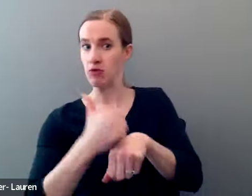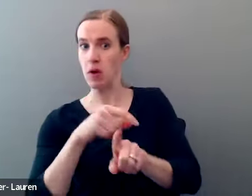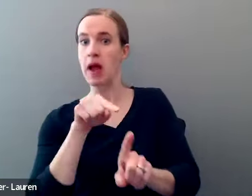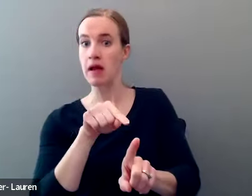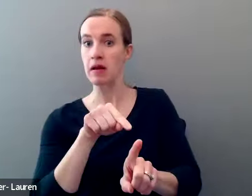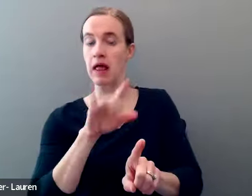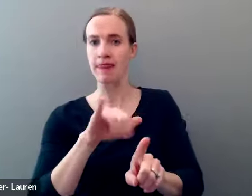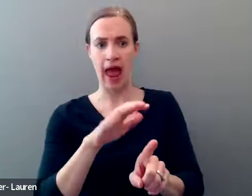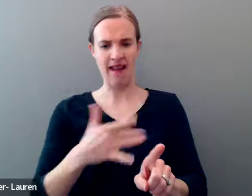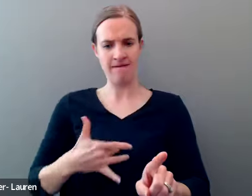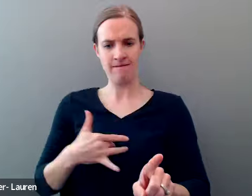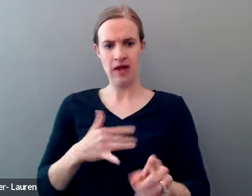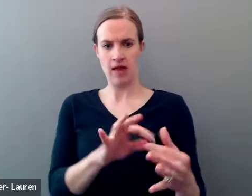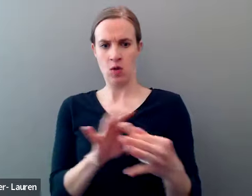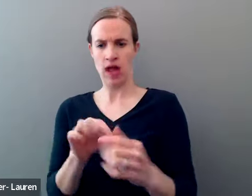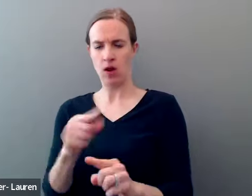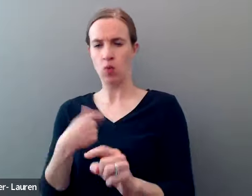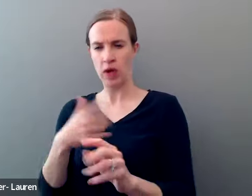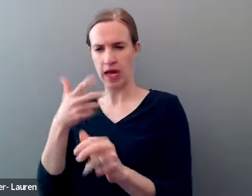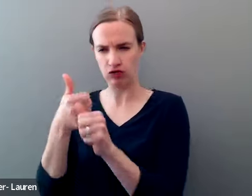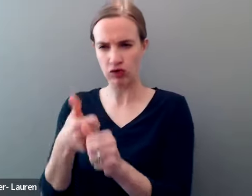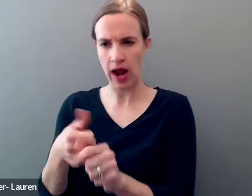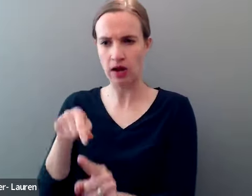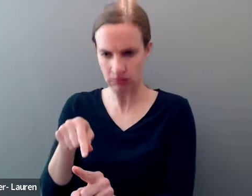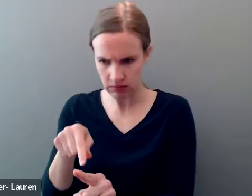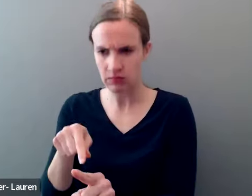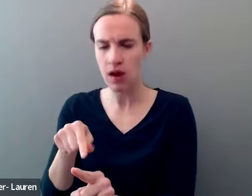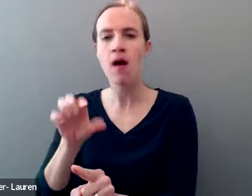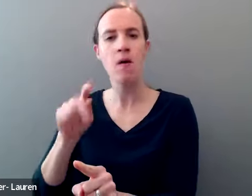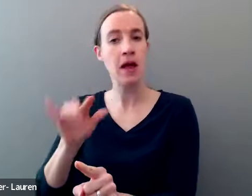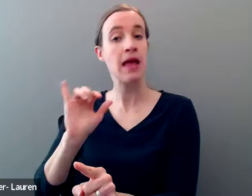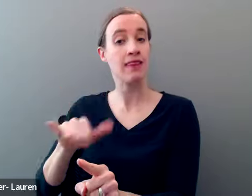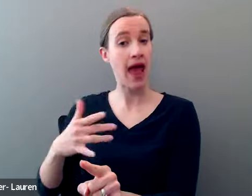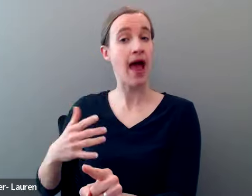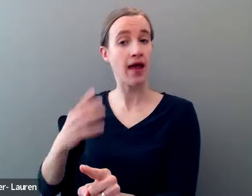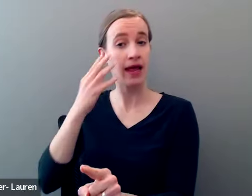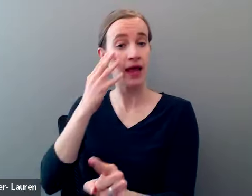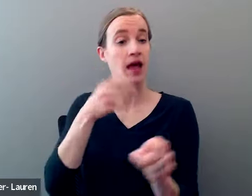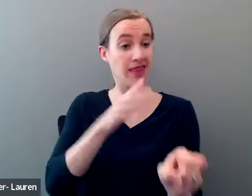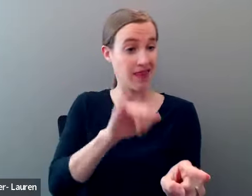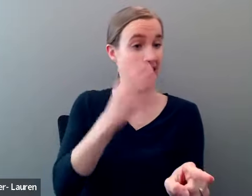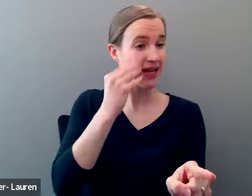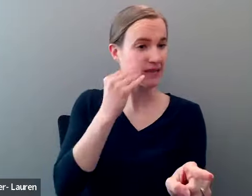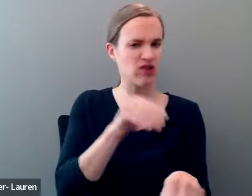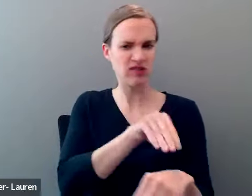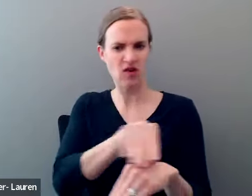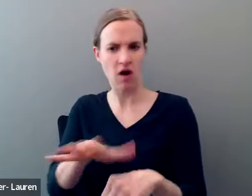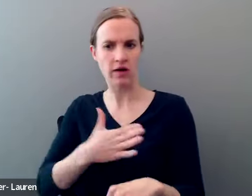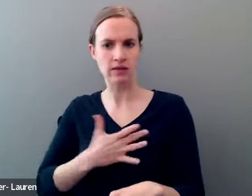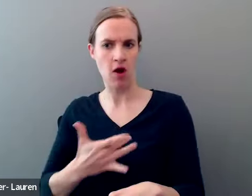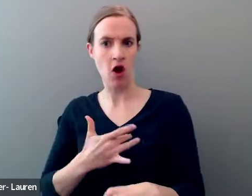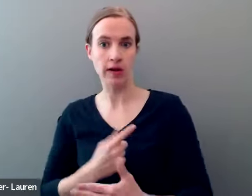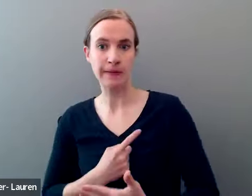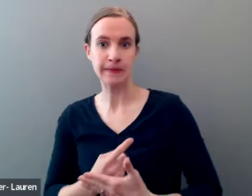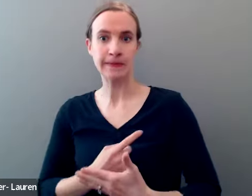and tracking that and saying, okay, this experience is causing my heart rate to go up. I'm going to take some